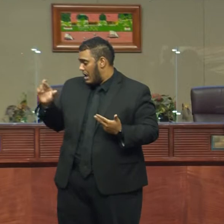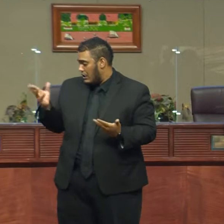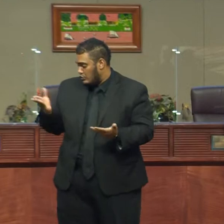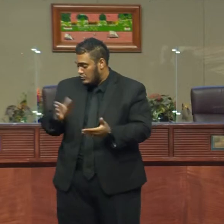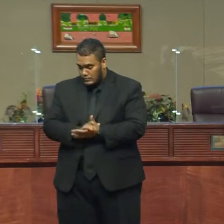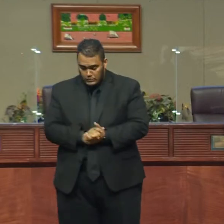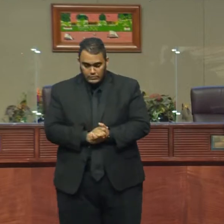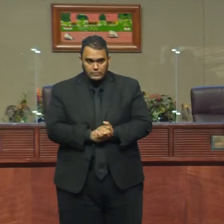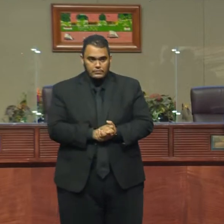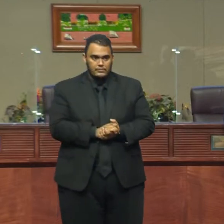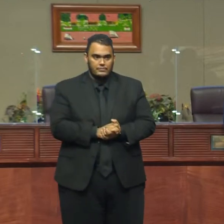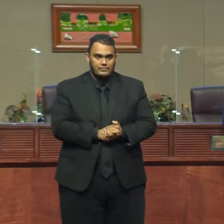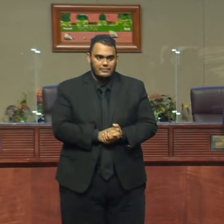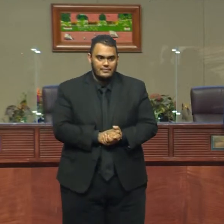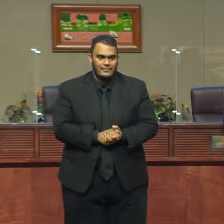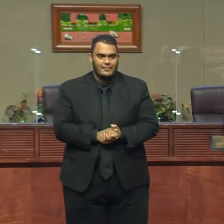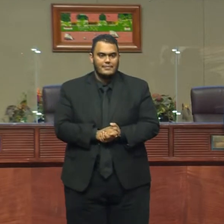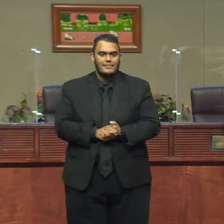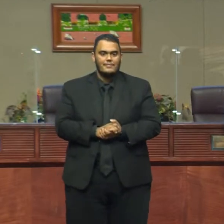How's that?